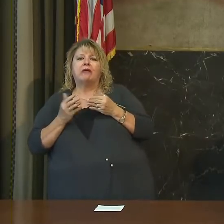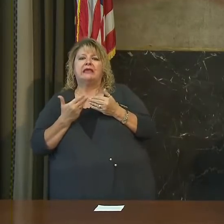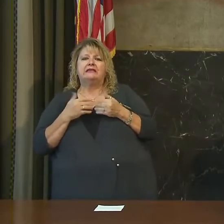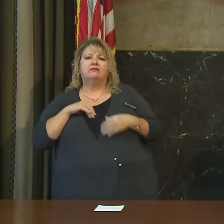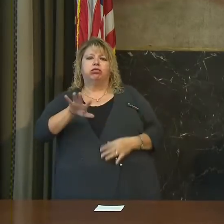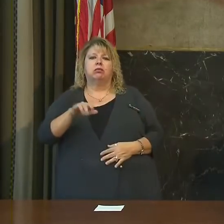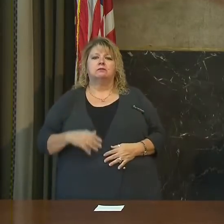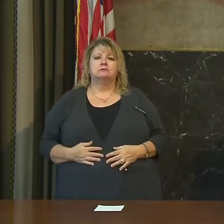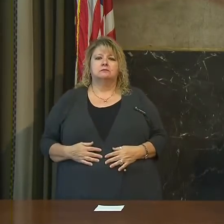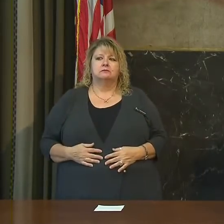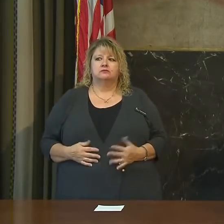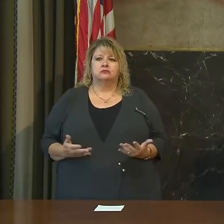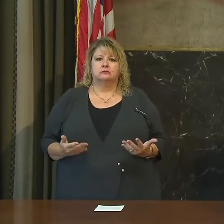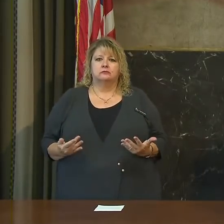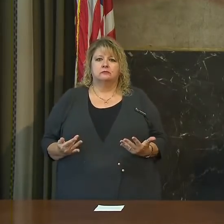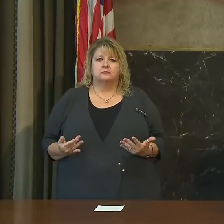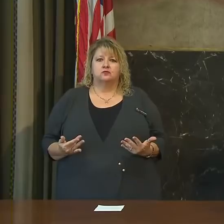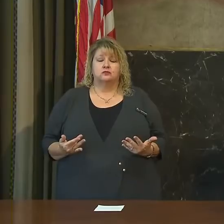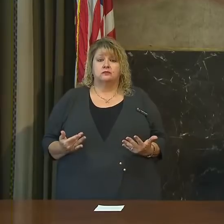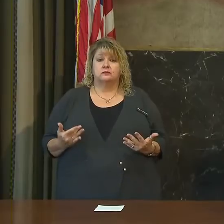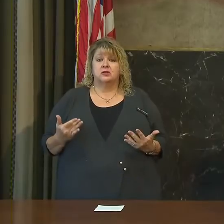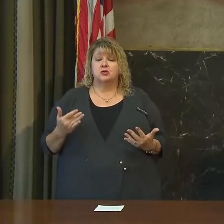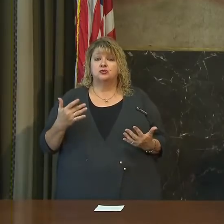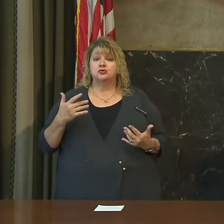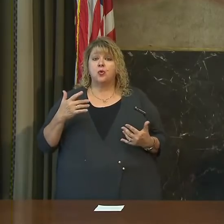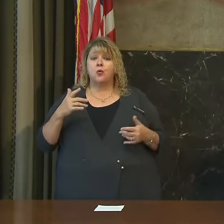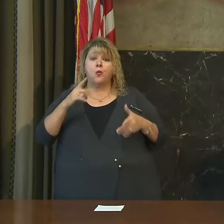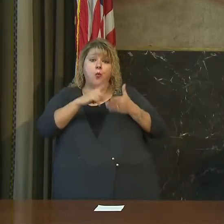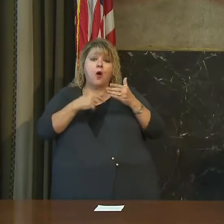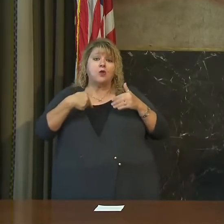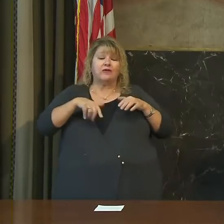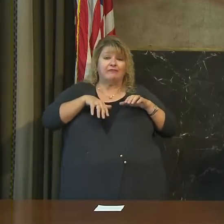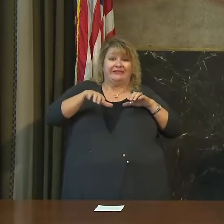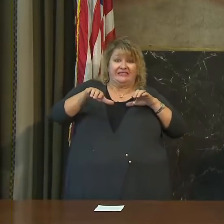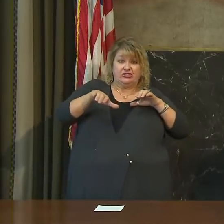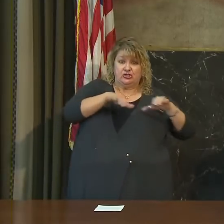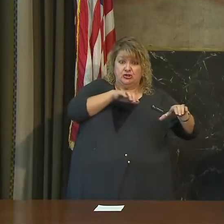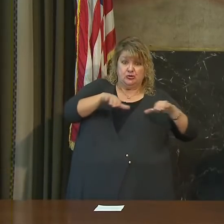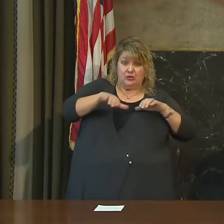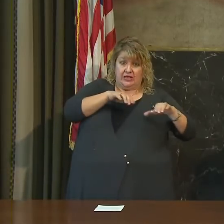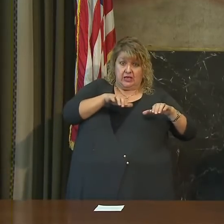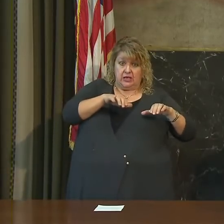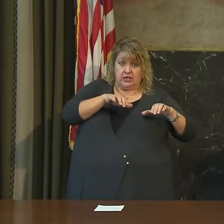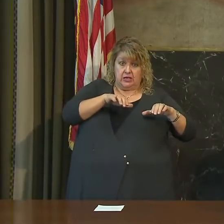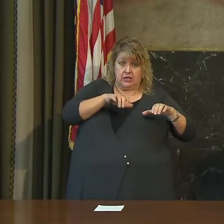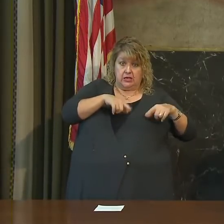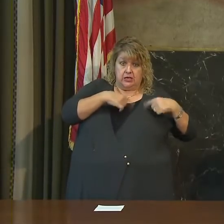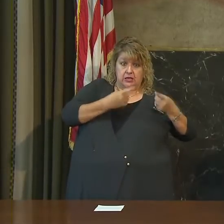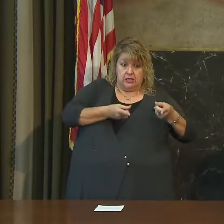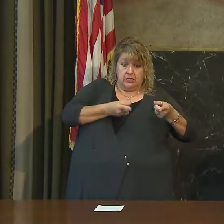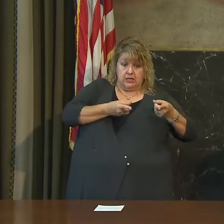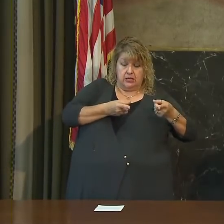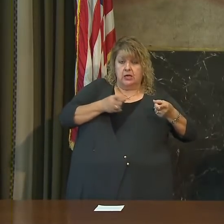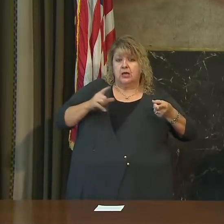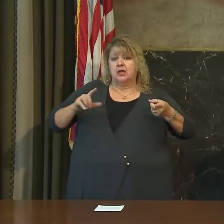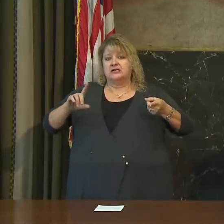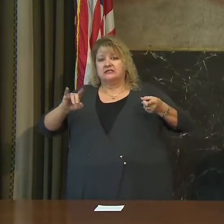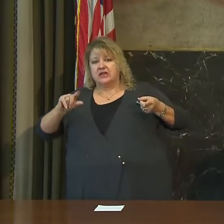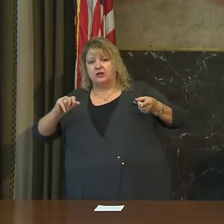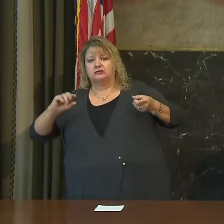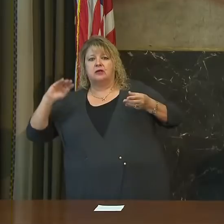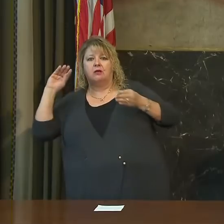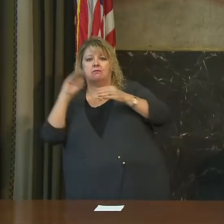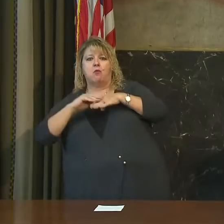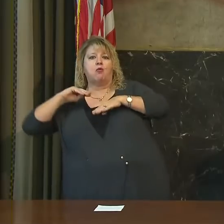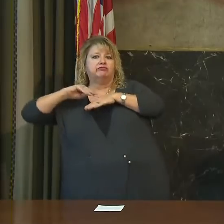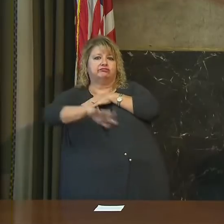transmissible. And we believe that it is more virulent as well, and for the same reason. And that is because